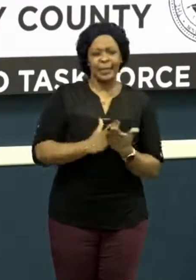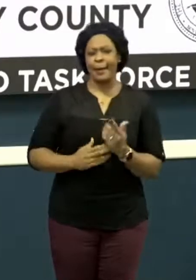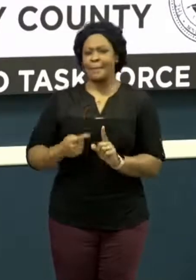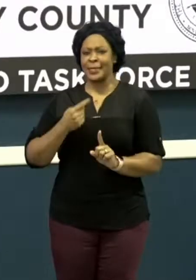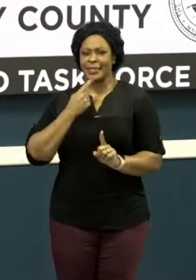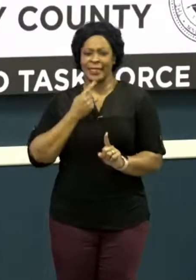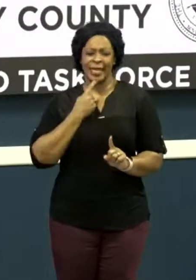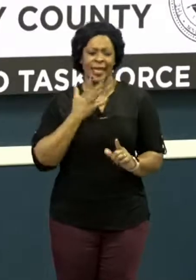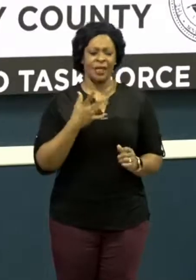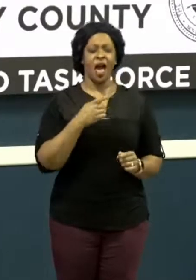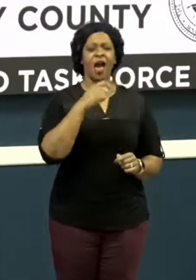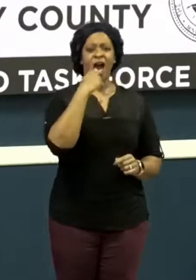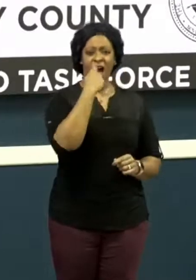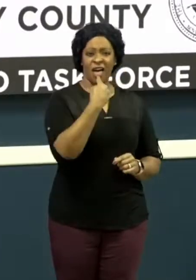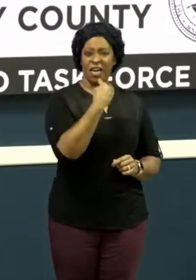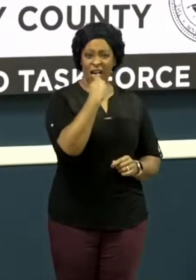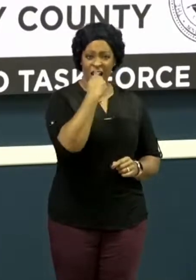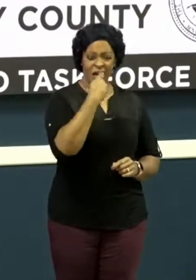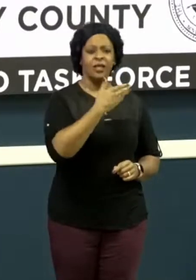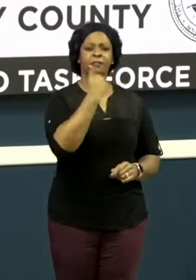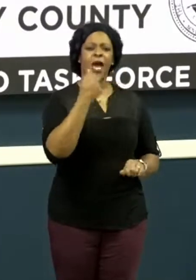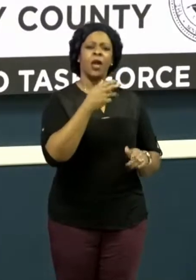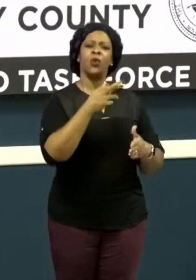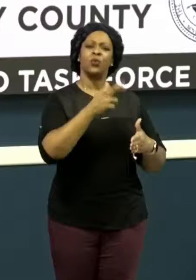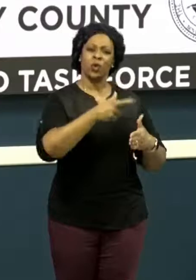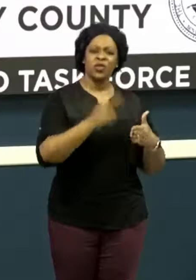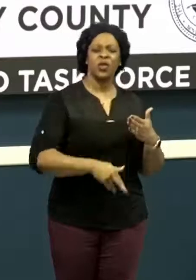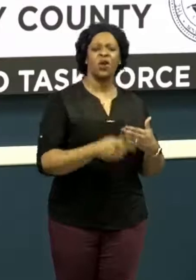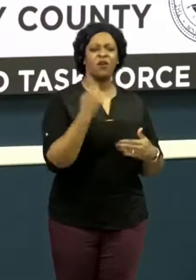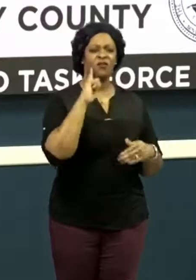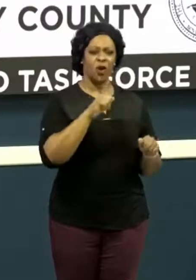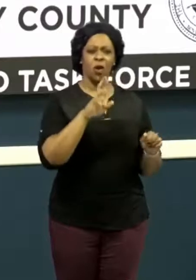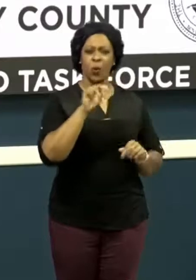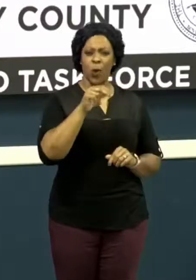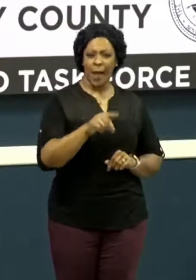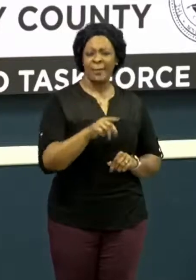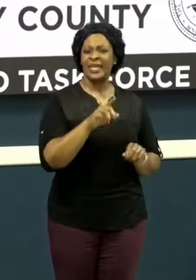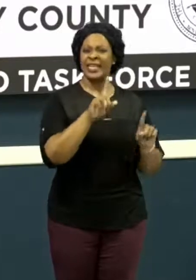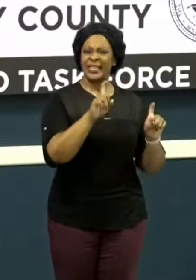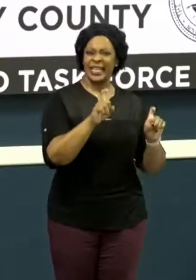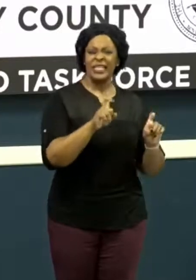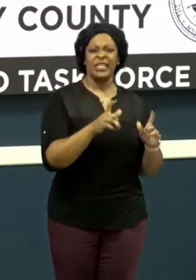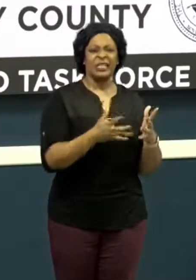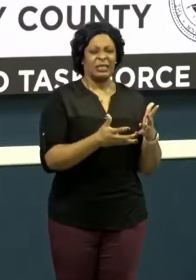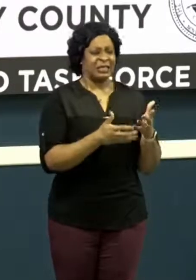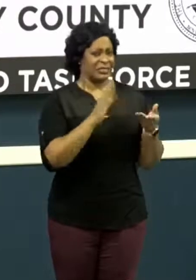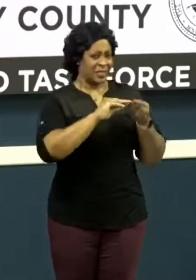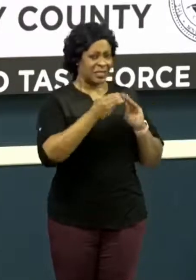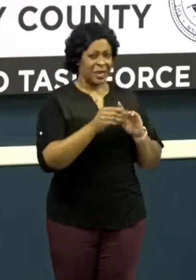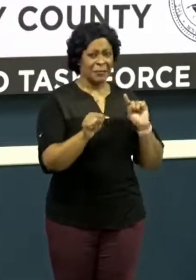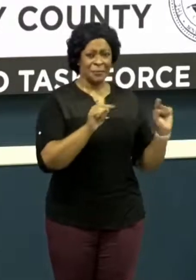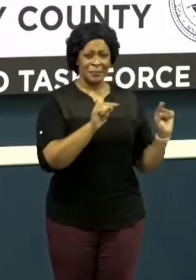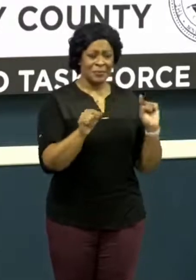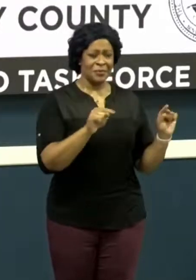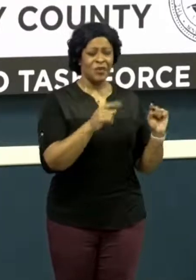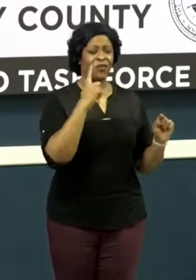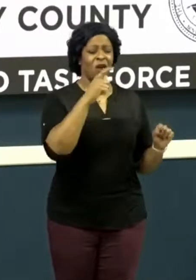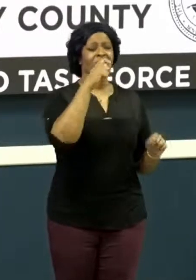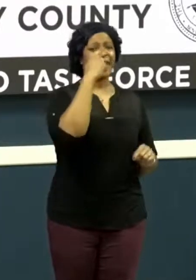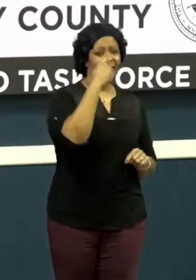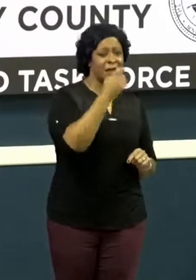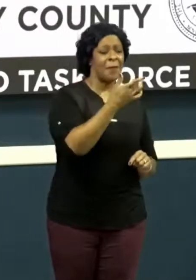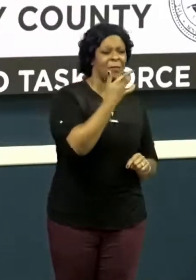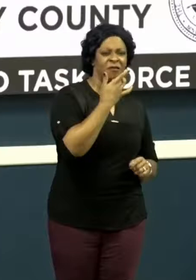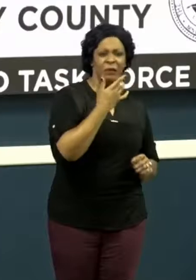a throat swab could provide a better result for those rapid tests. But then, of course, we know that most at-home tests require the nasal swab. So